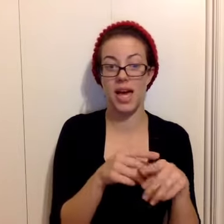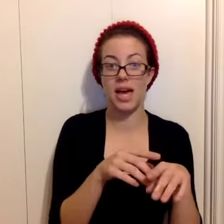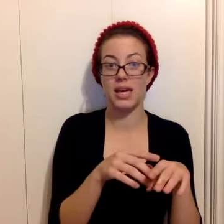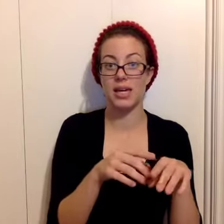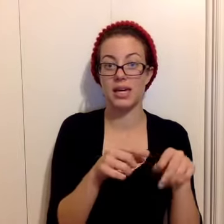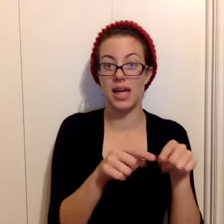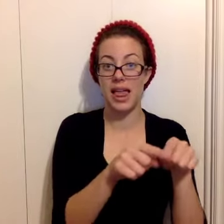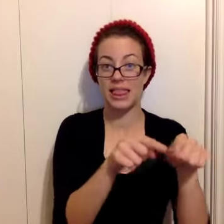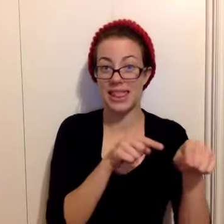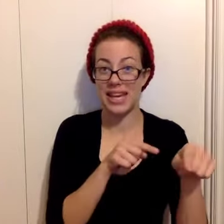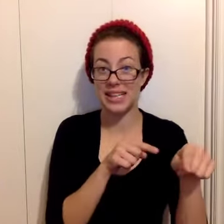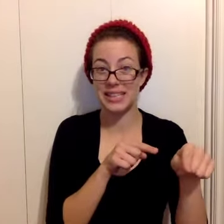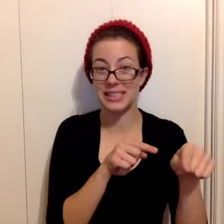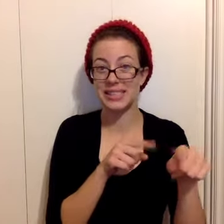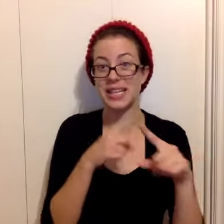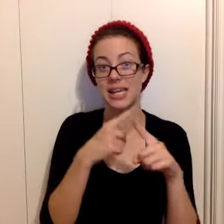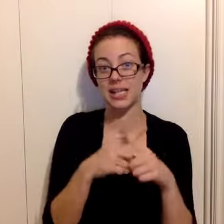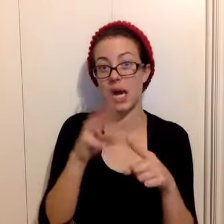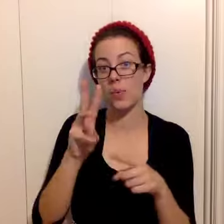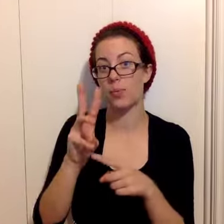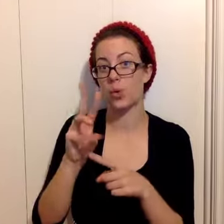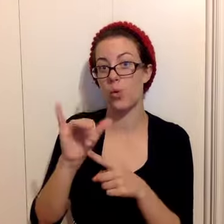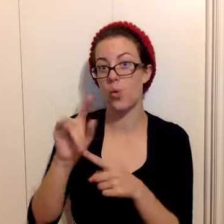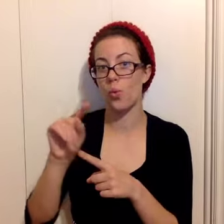So we get how many square feet?